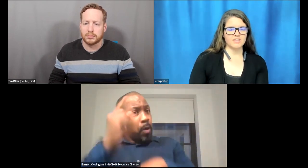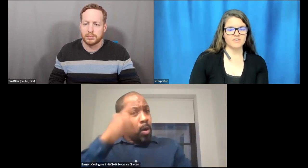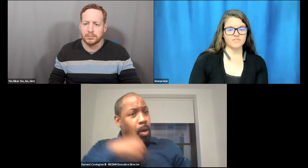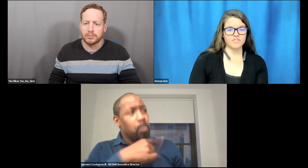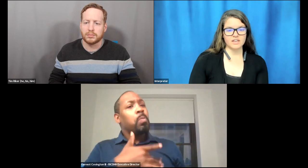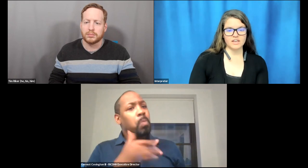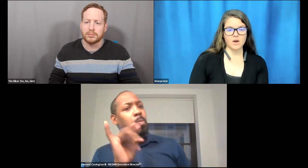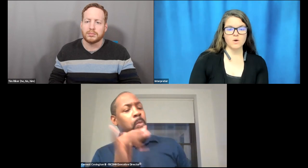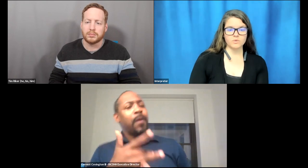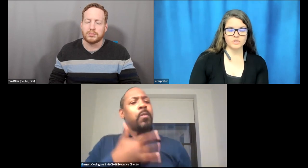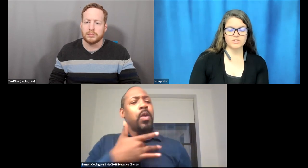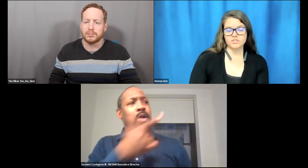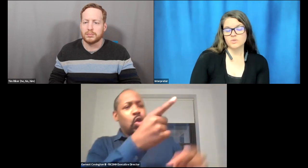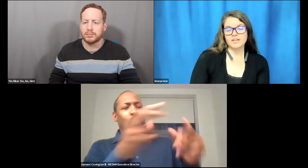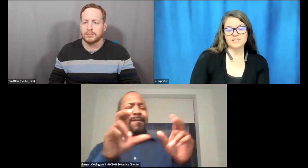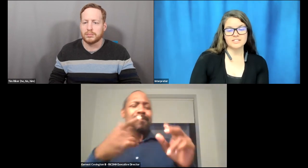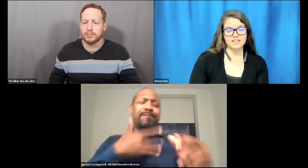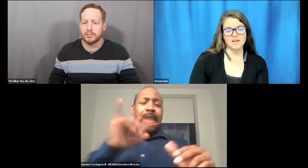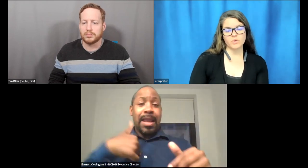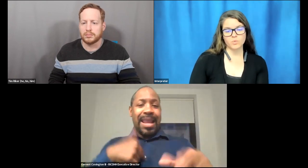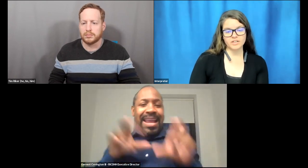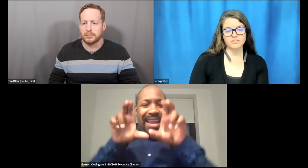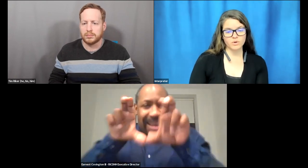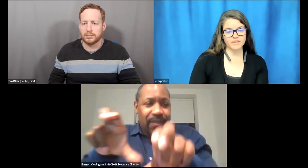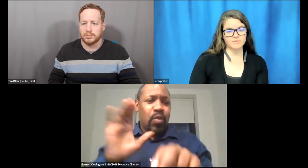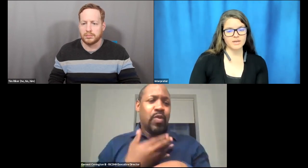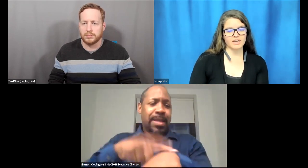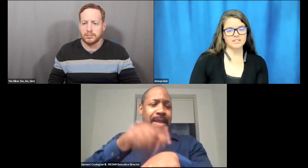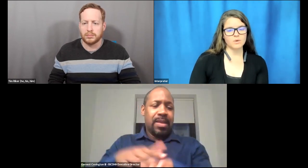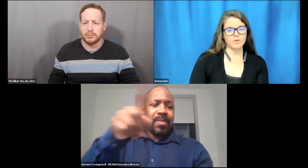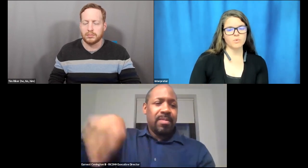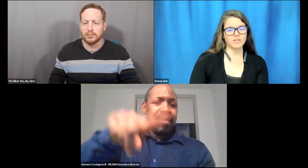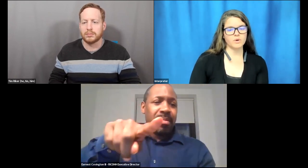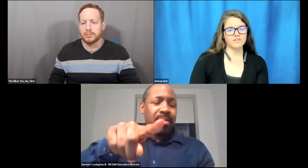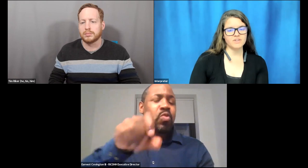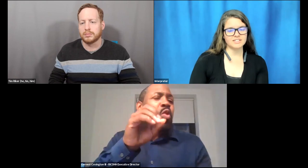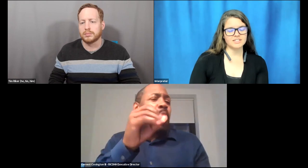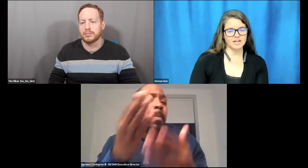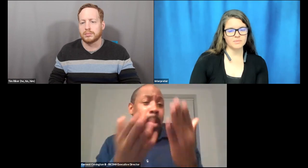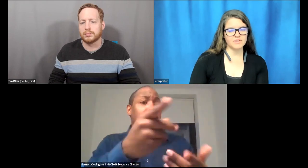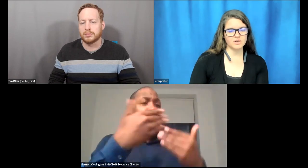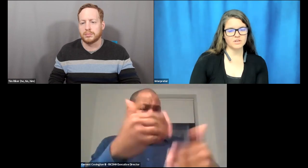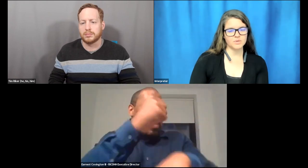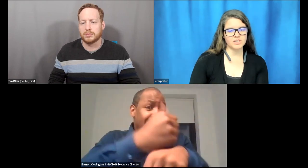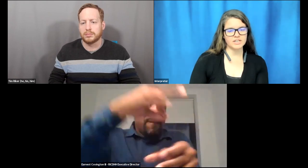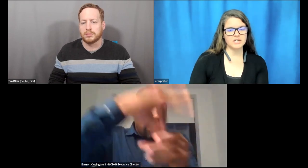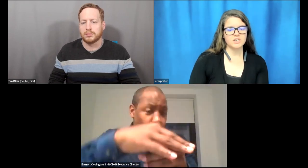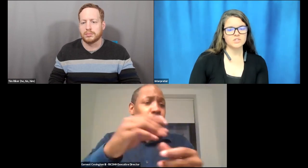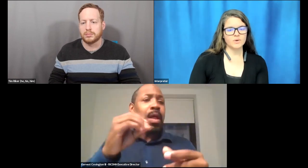if, so they can see that we're working for them and that we really want to invest time in their community. So I think